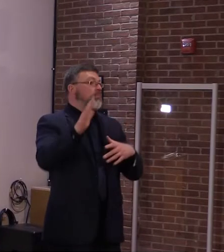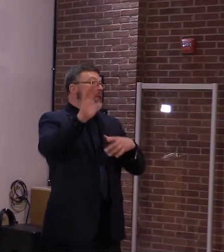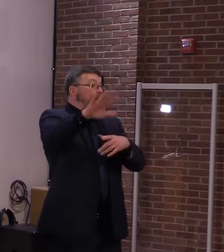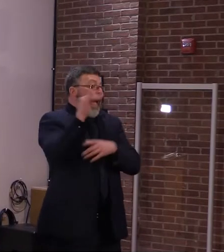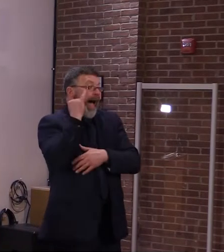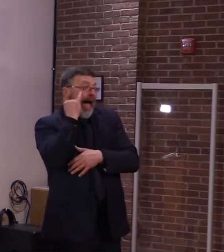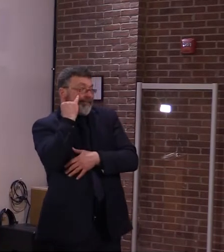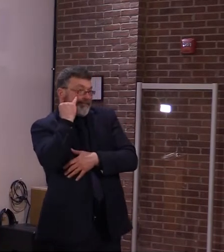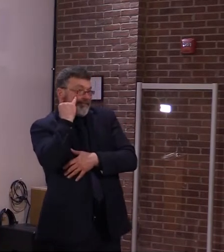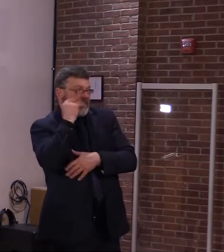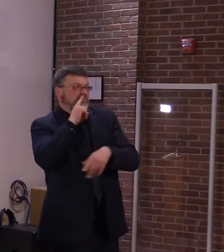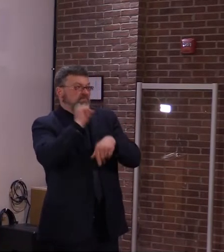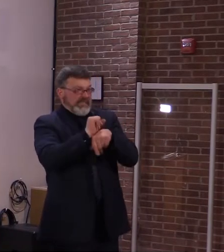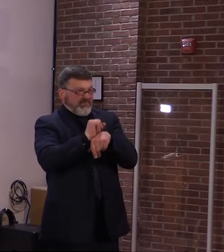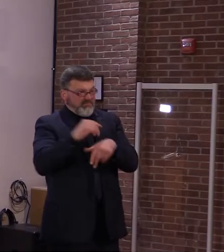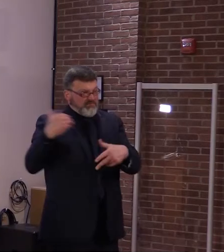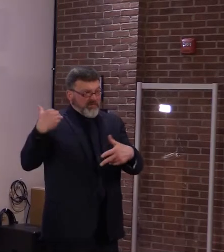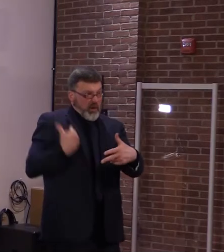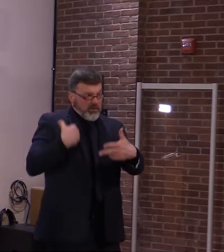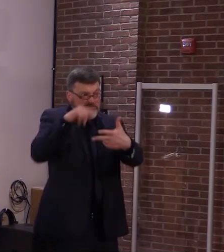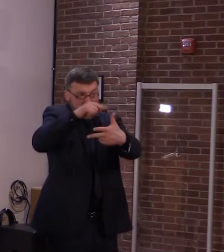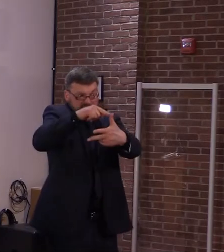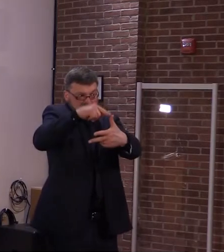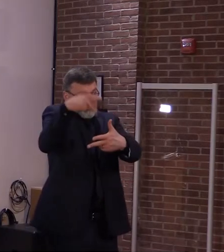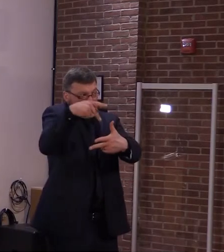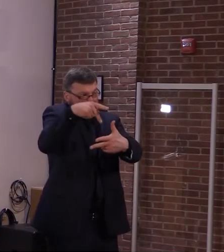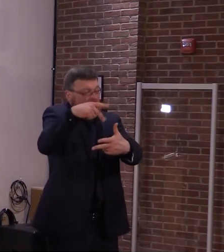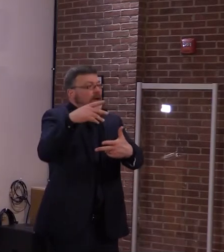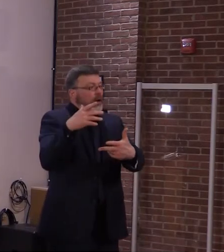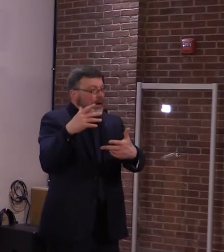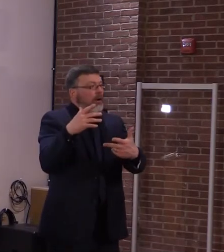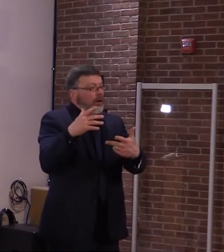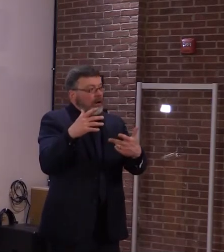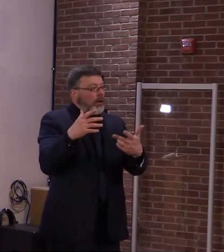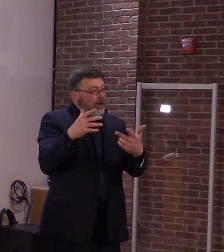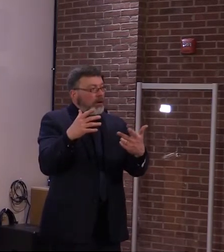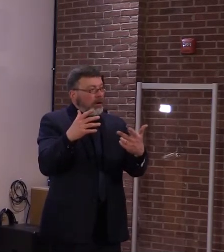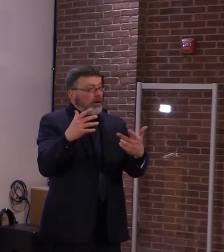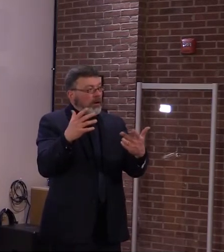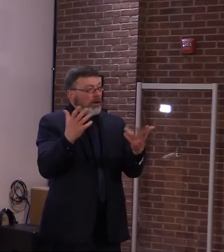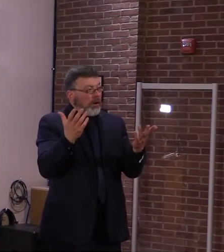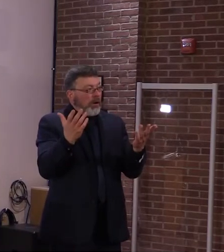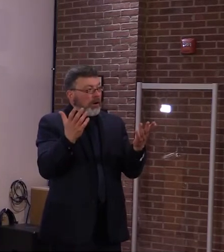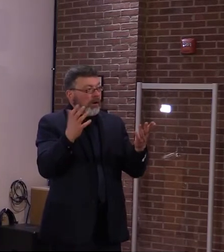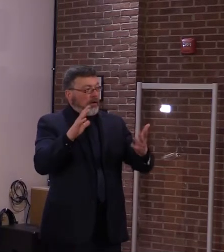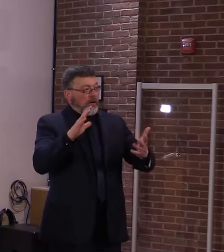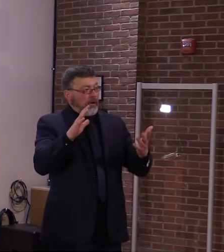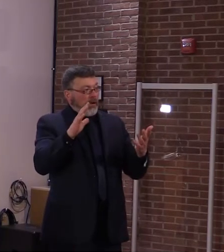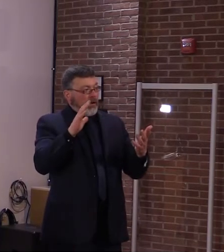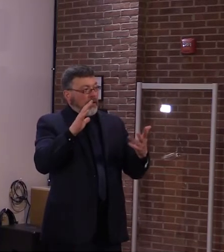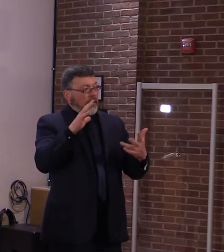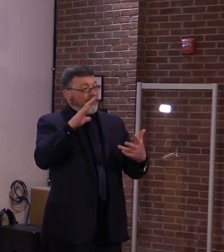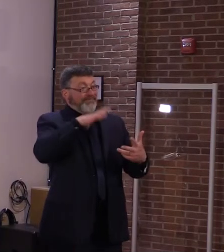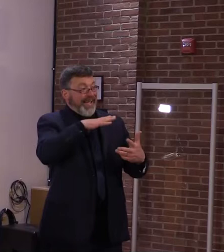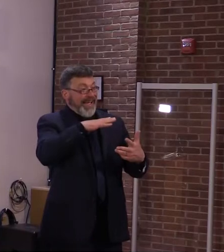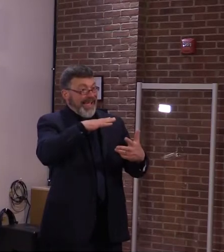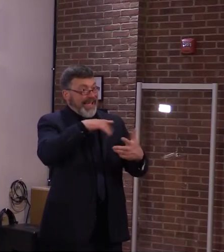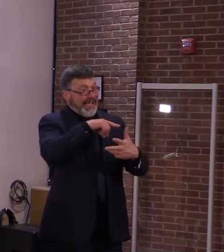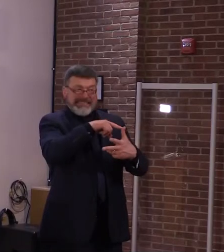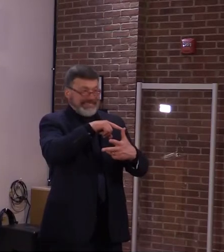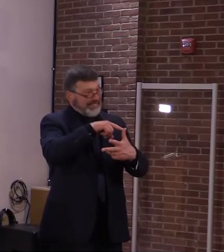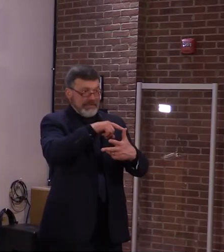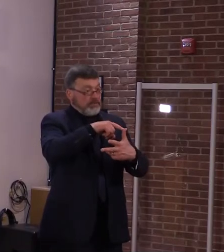that would still not potentially preclude her from getting another type of COVID vaccine. But I'll leave it at